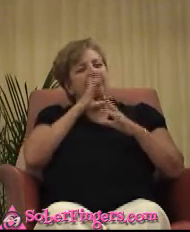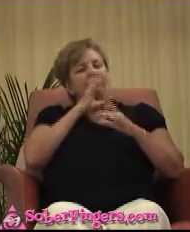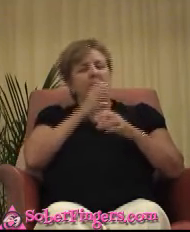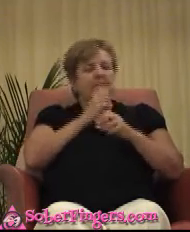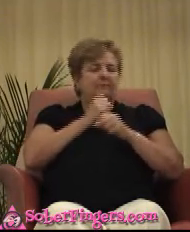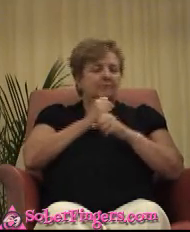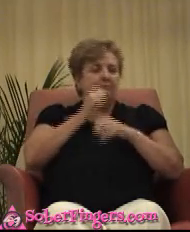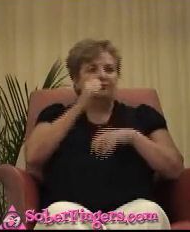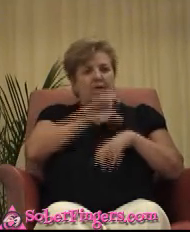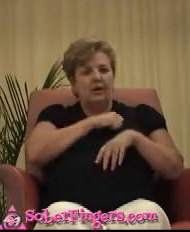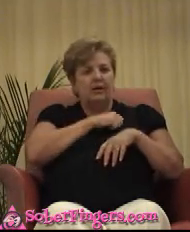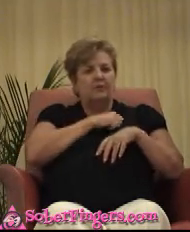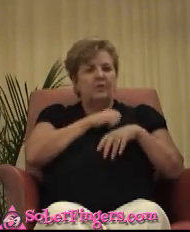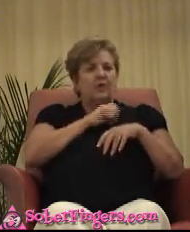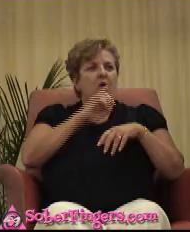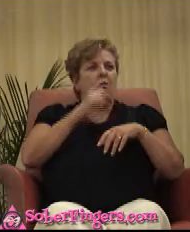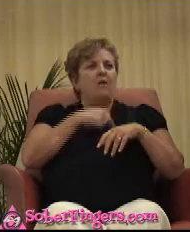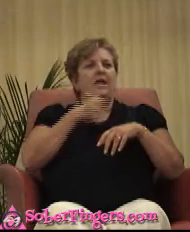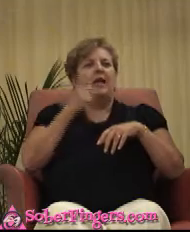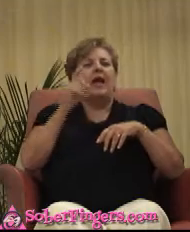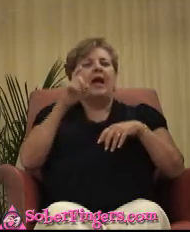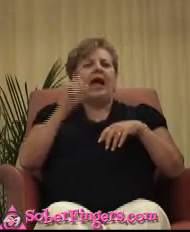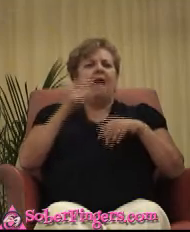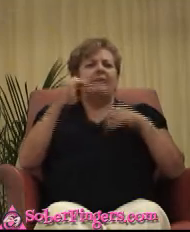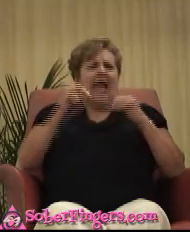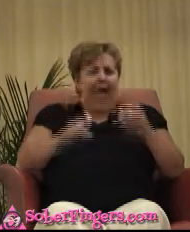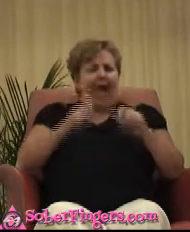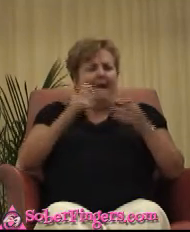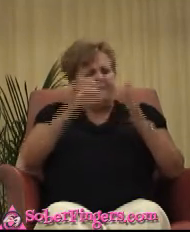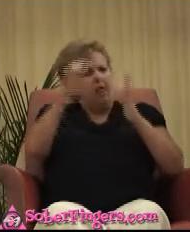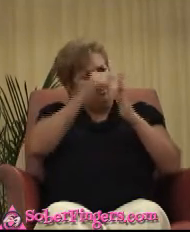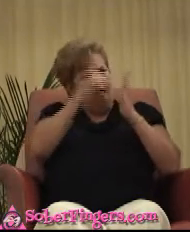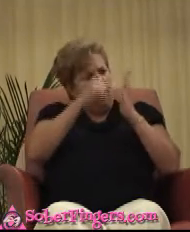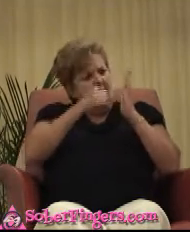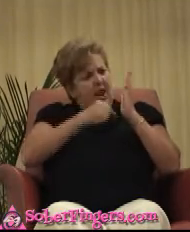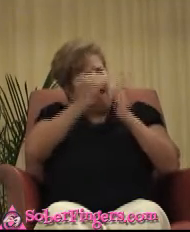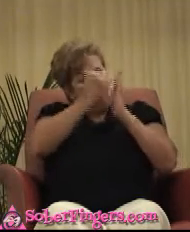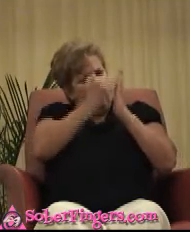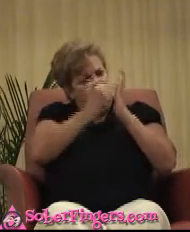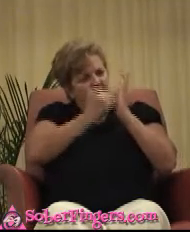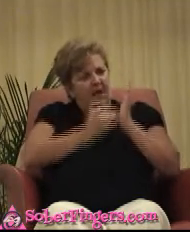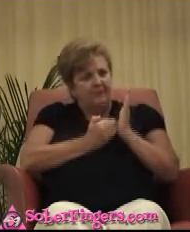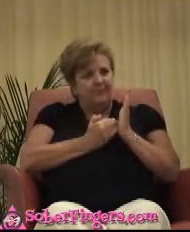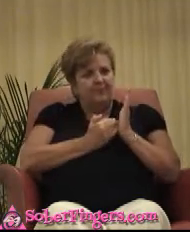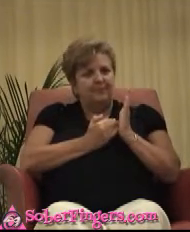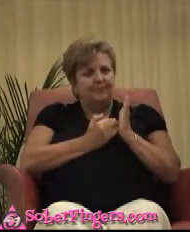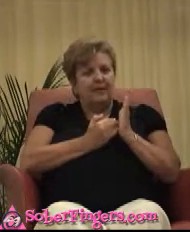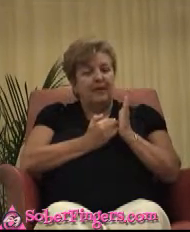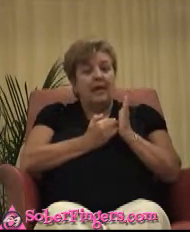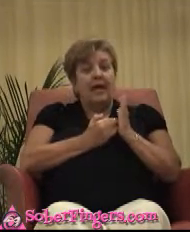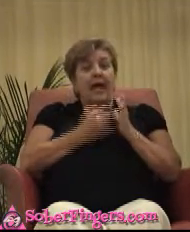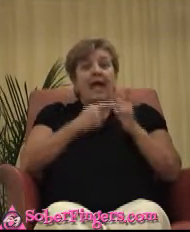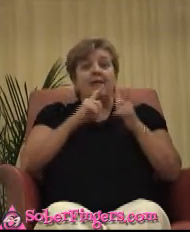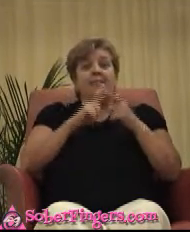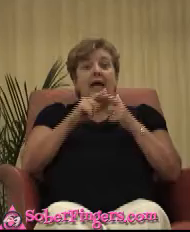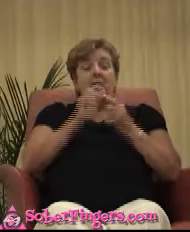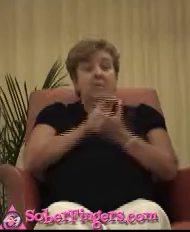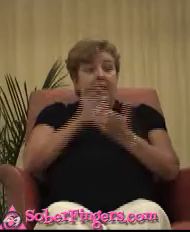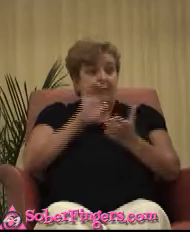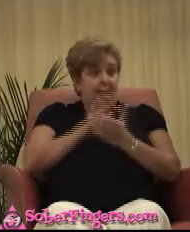our mate is going to have. These are requisites, prerequisites. He said, by the time we finally get married after a long years of